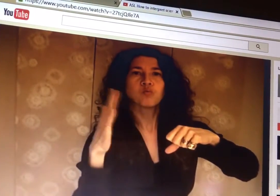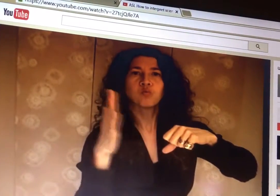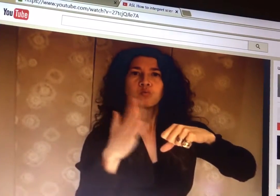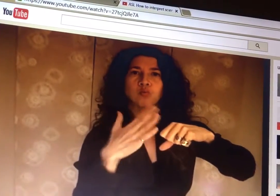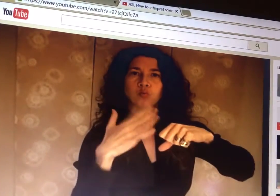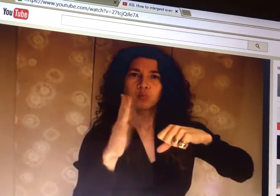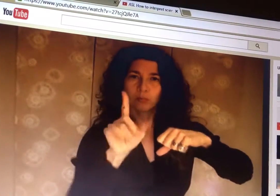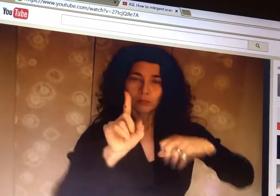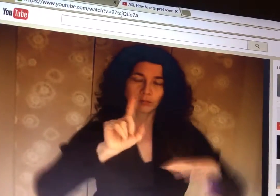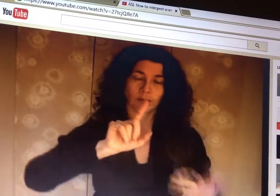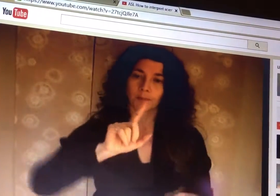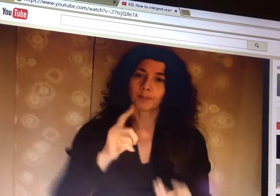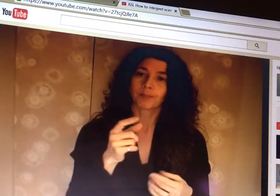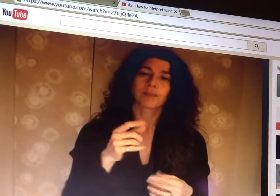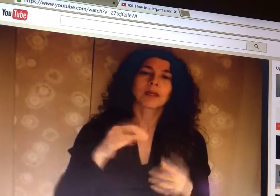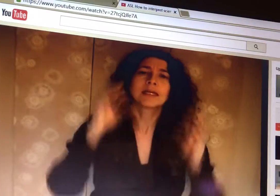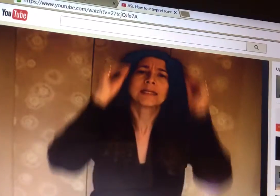including the ozone layer, of course.